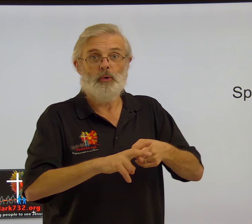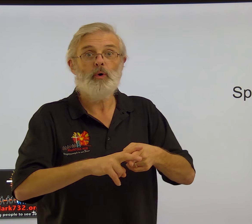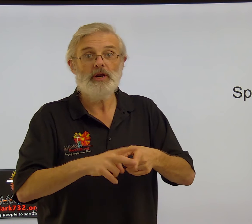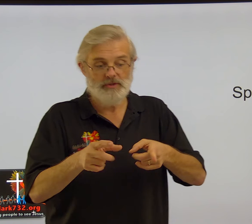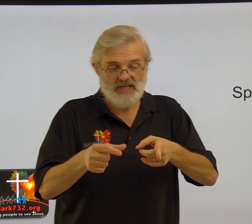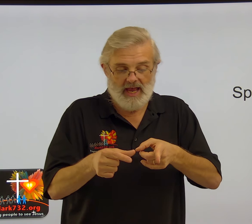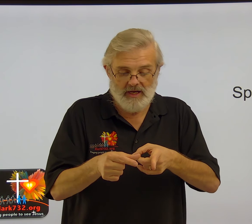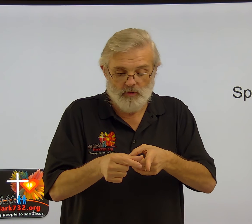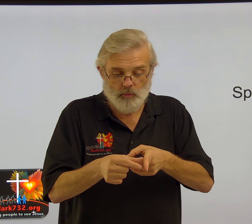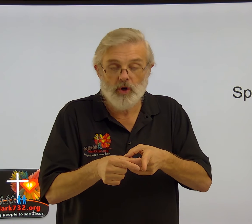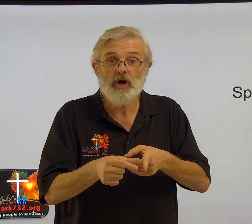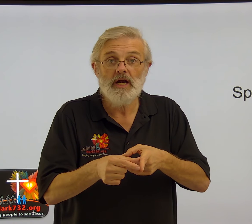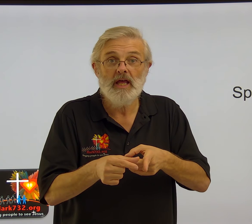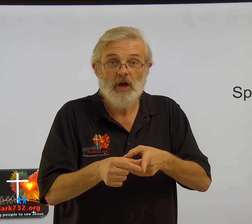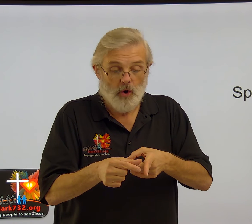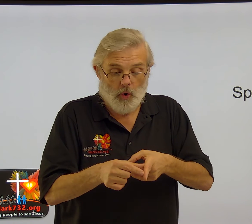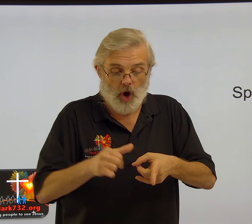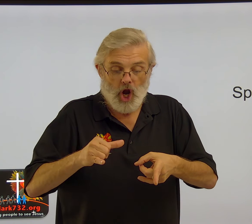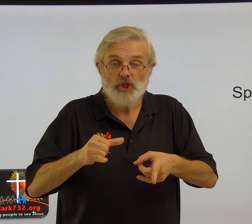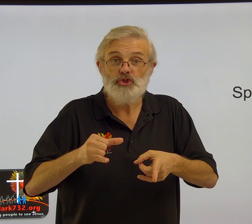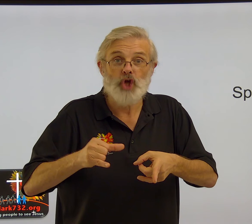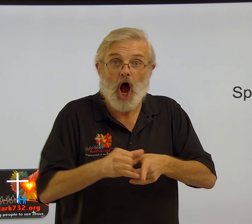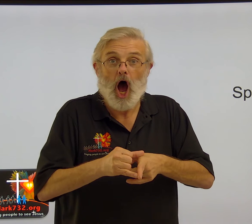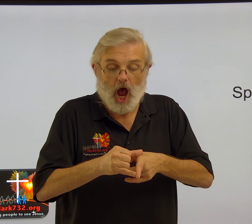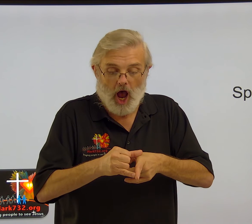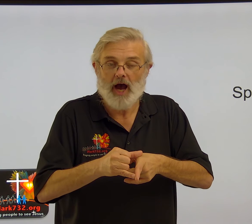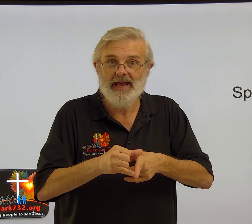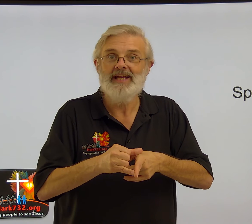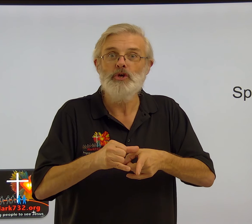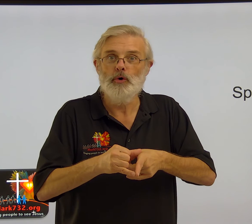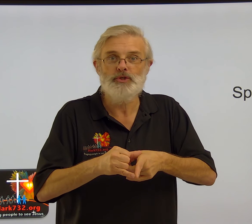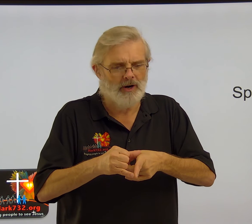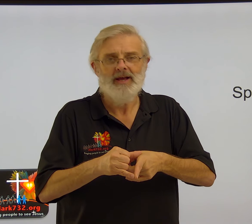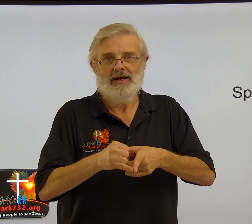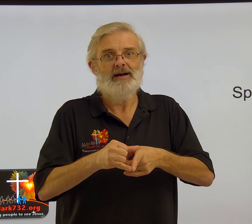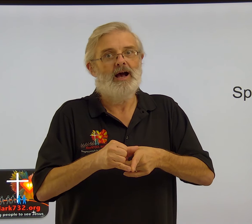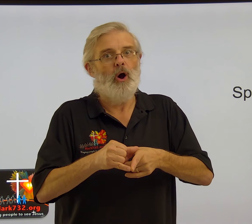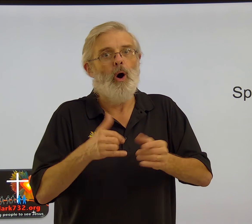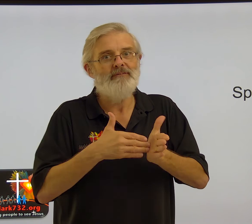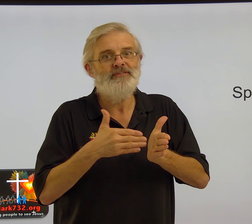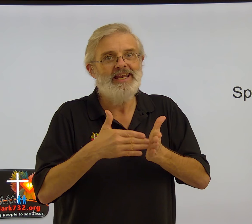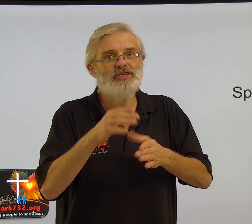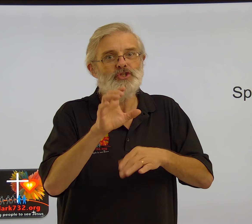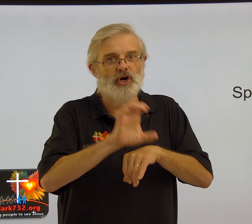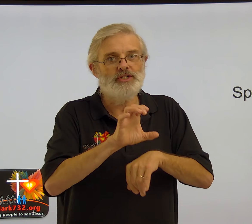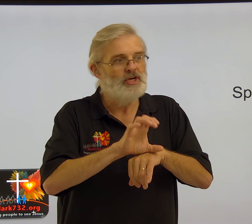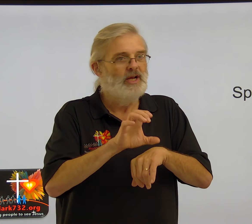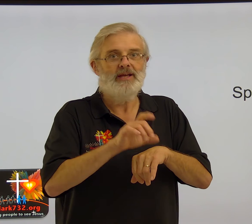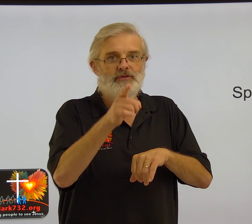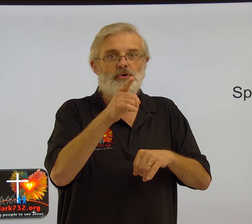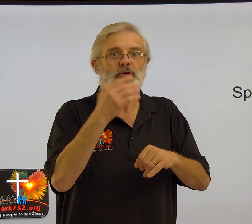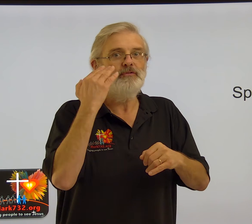you sign, word, or cha, huge word. Often in church, if you grew